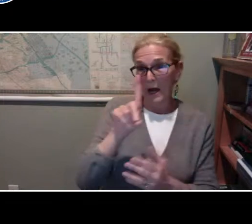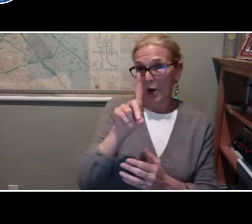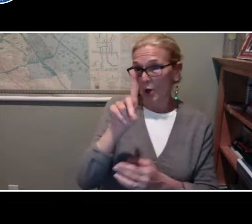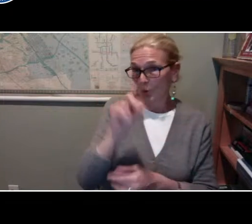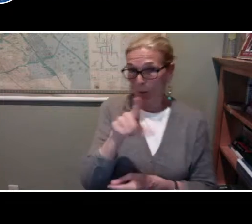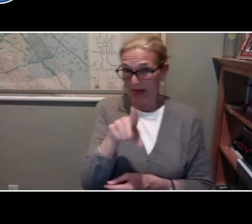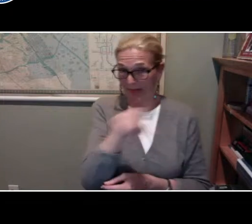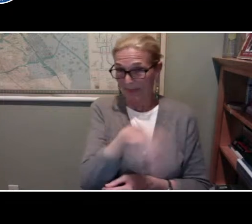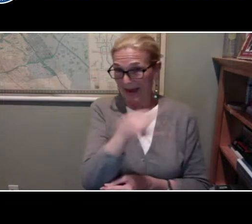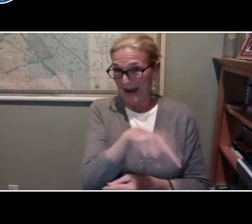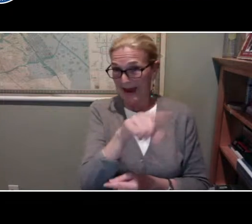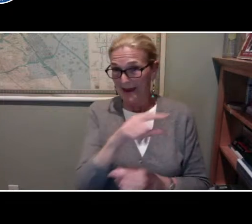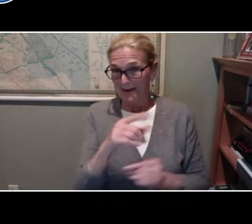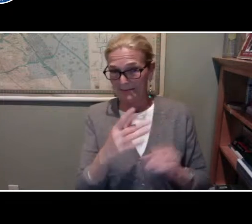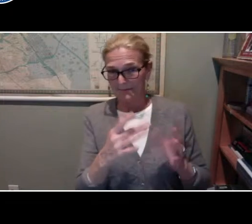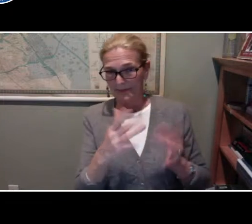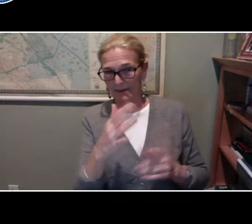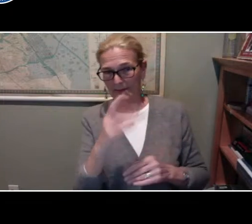word frequency count.